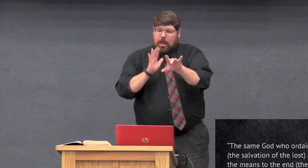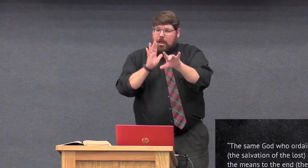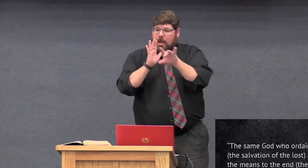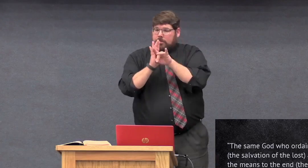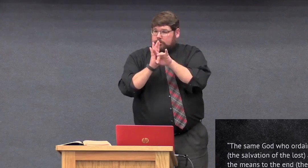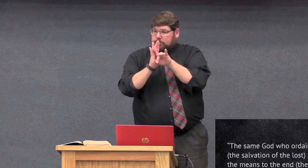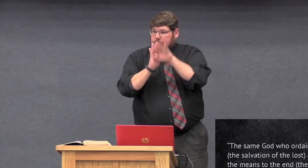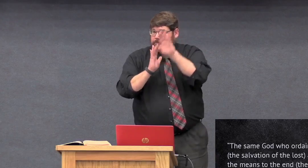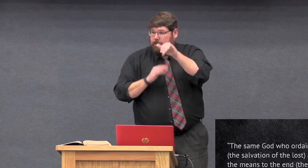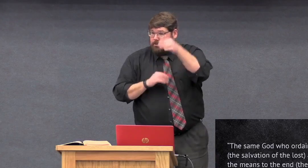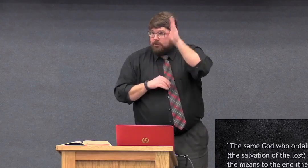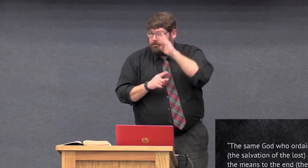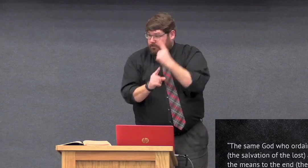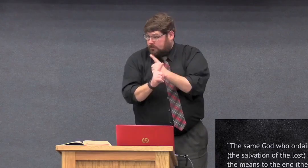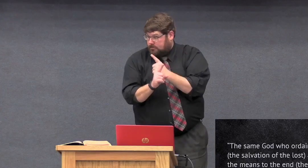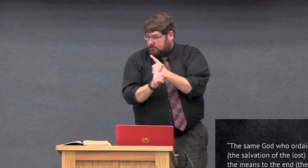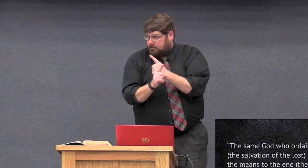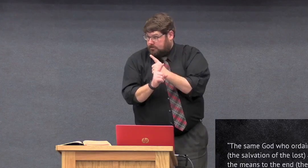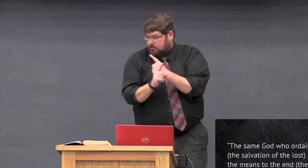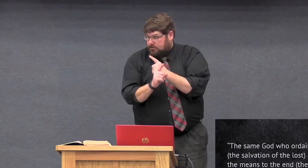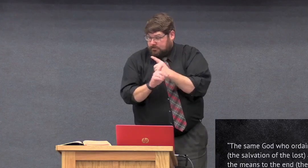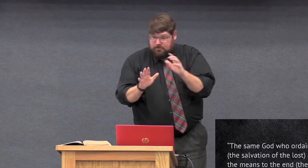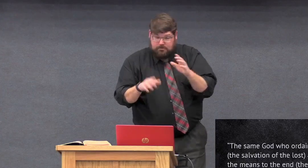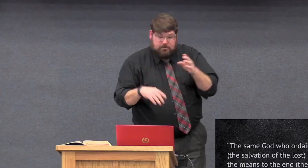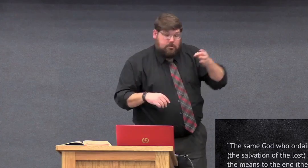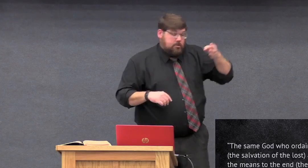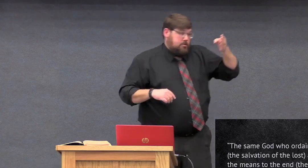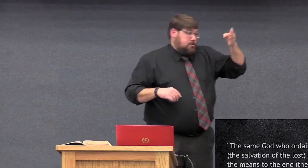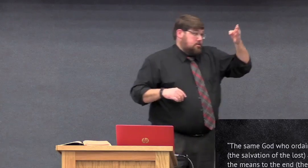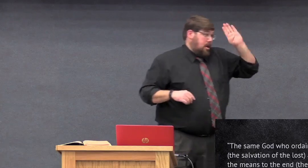Remember in the verse it says that you are elected by God, right?